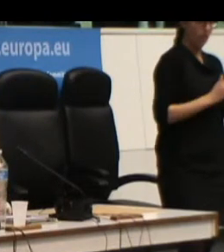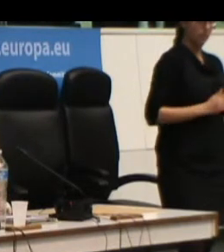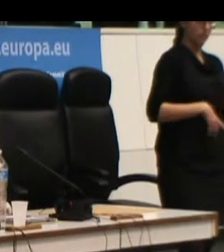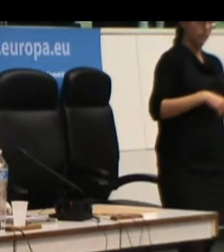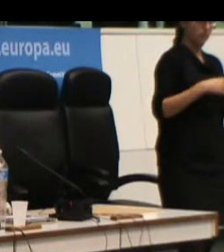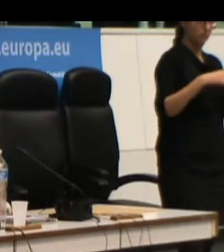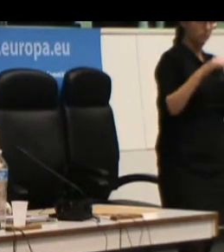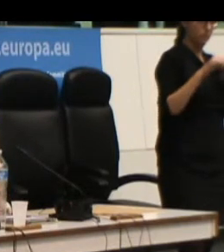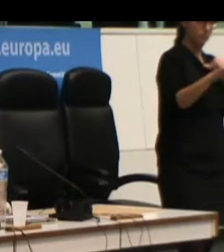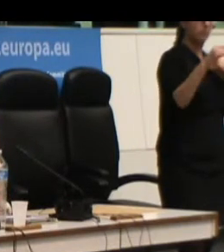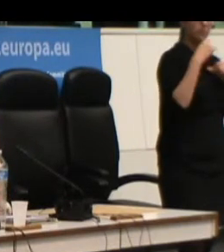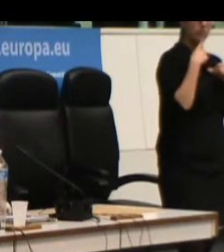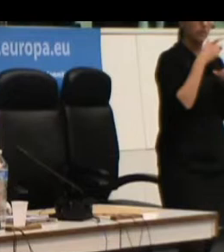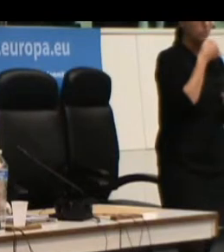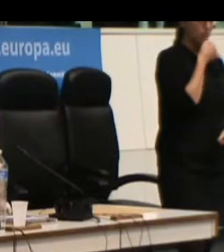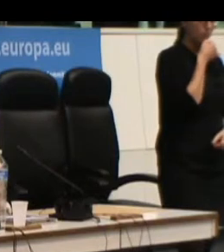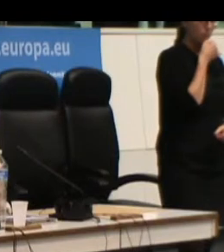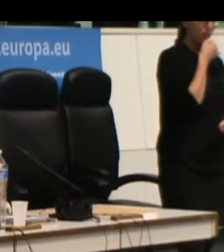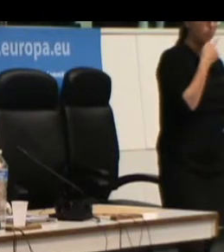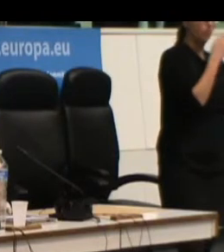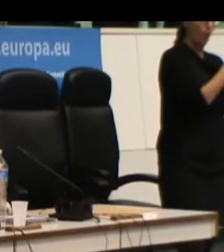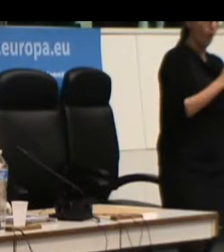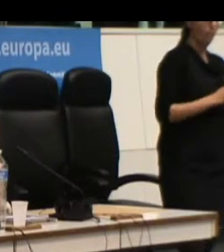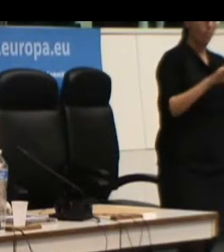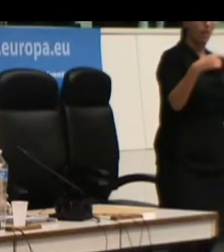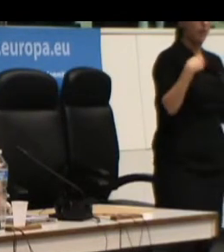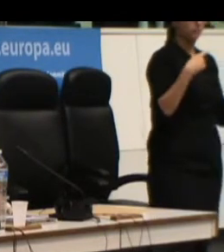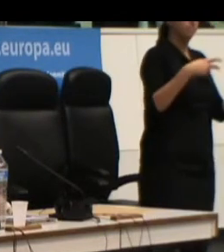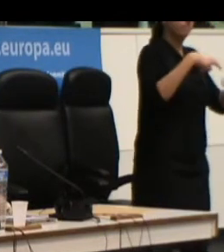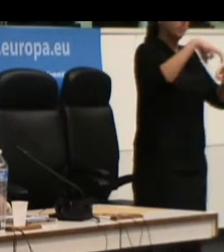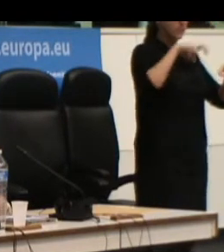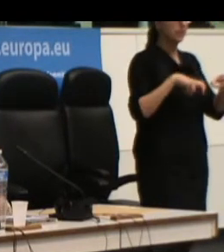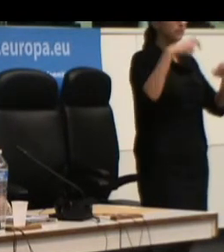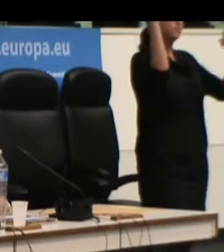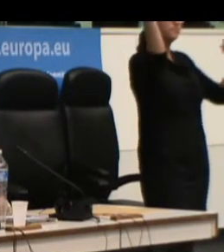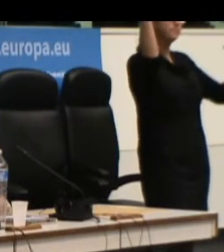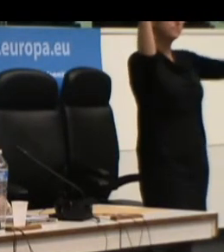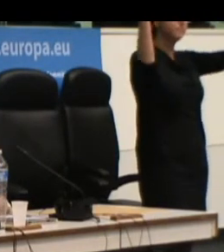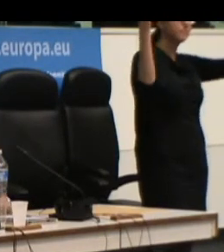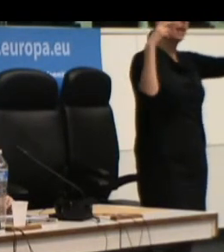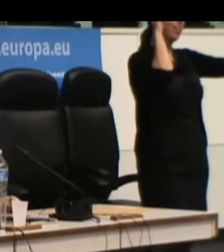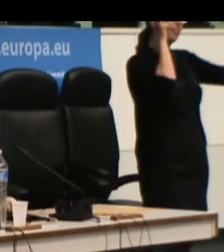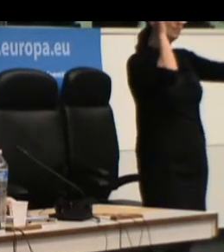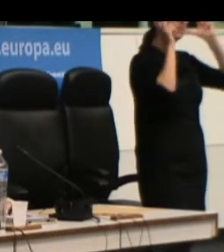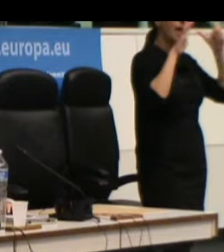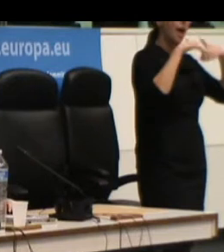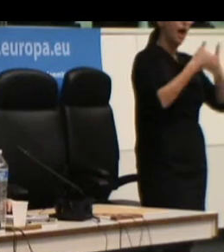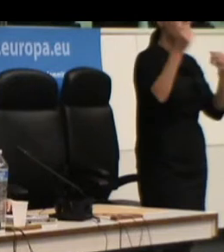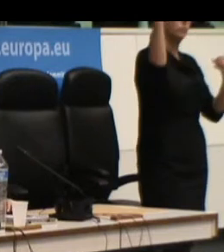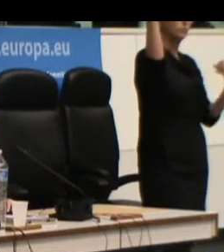our sound shower and listen to our poet talking about Greenwich and the Greenwich way in which we